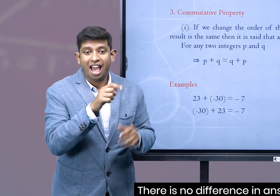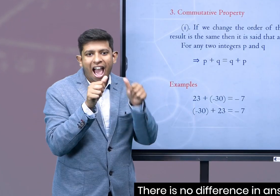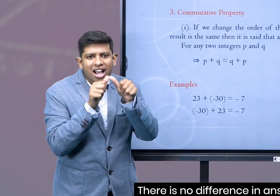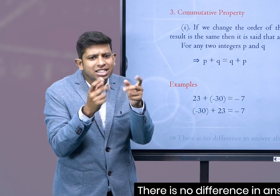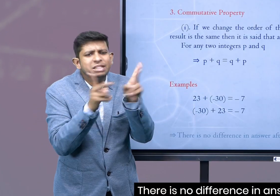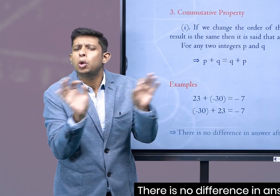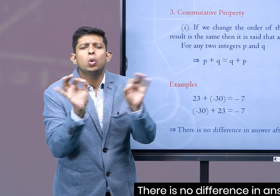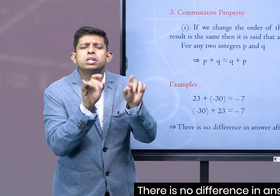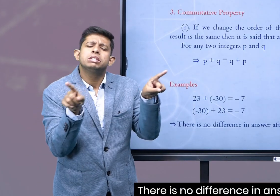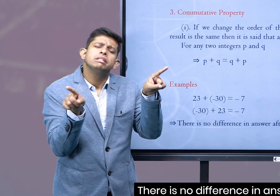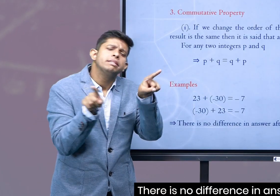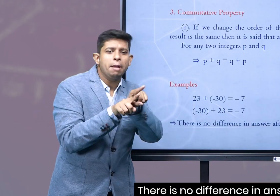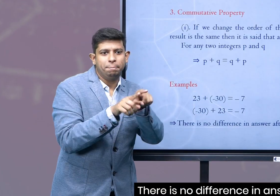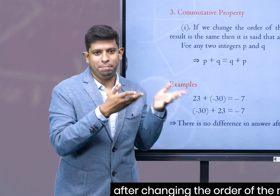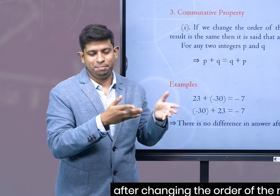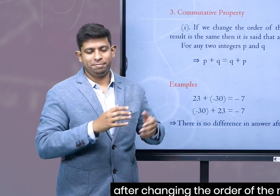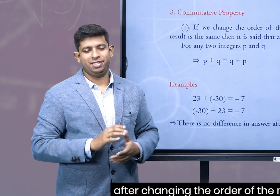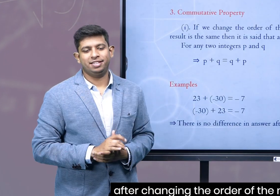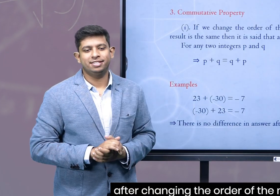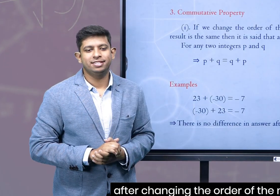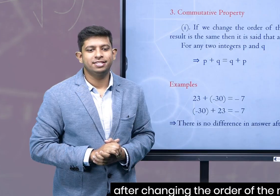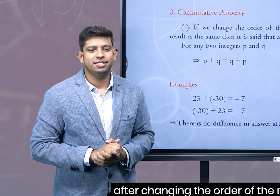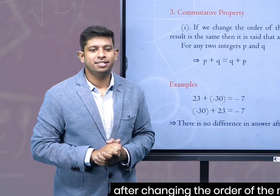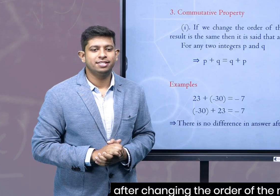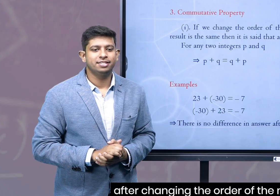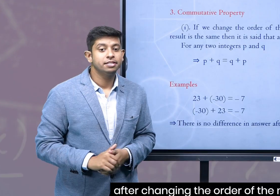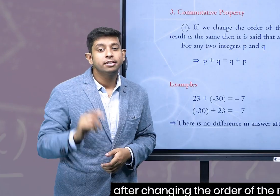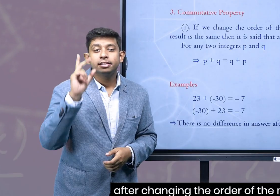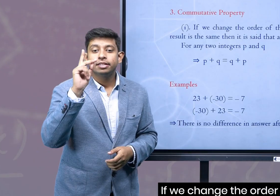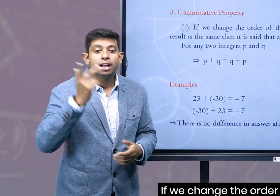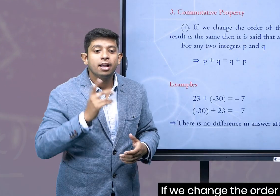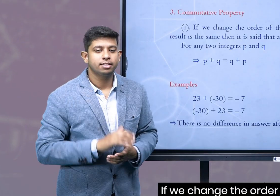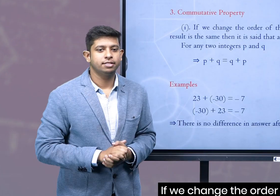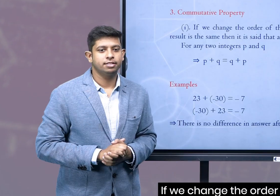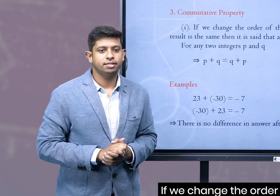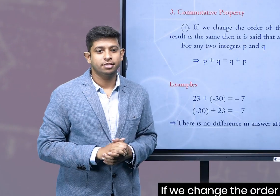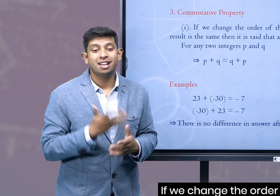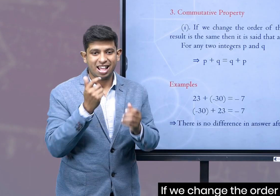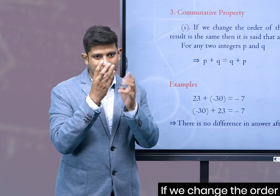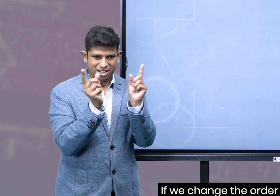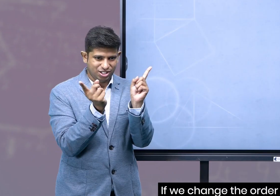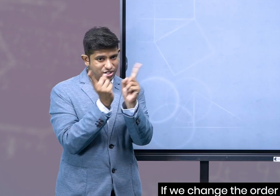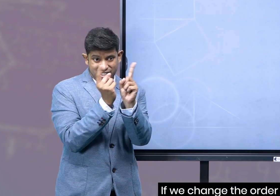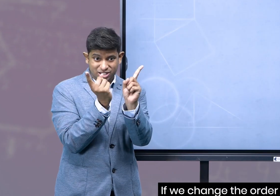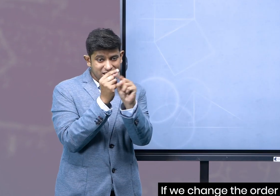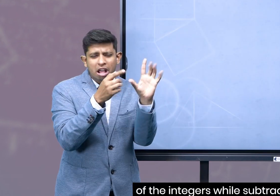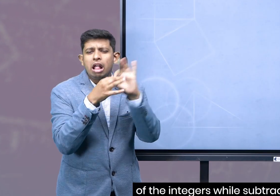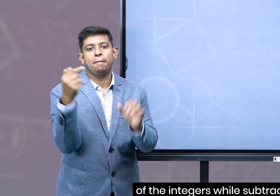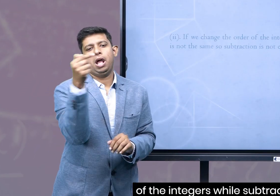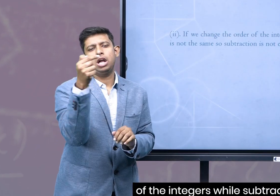There is no difference in answer after changing the order of the numbers. If we change the order of the integers